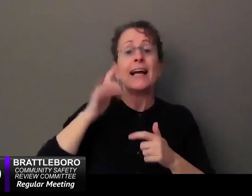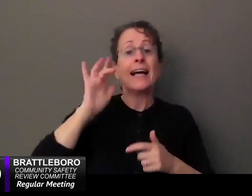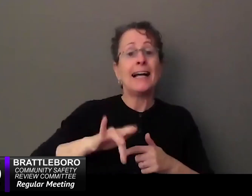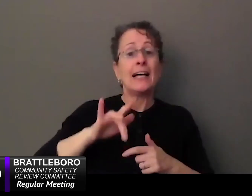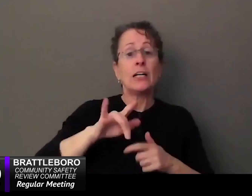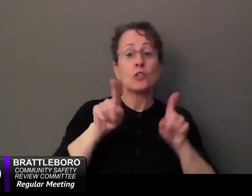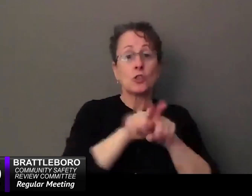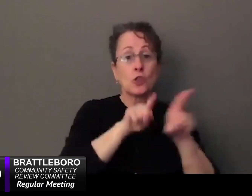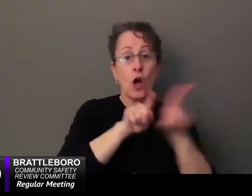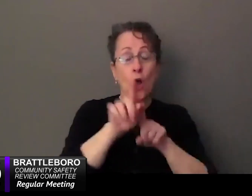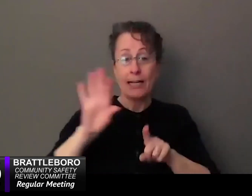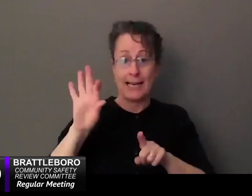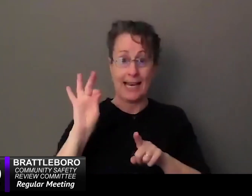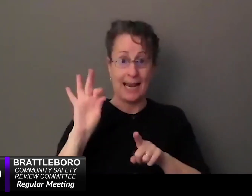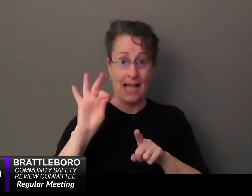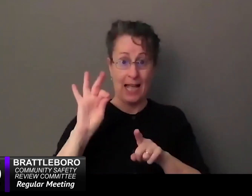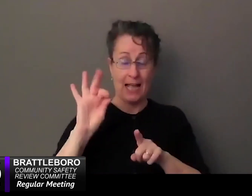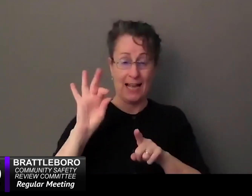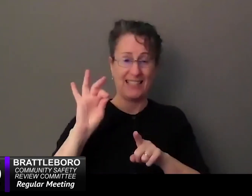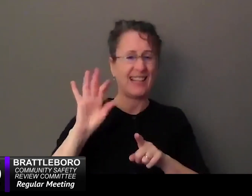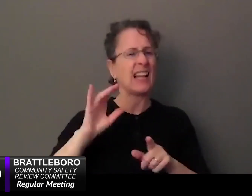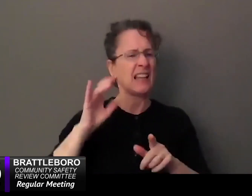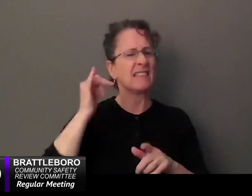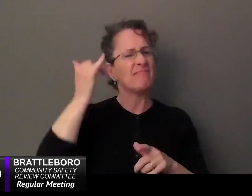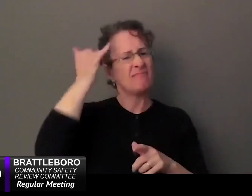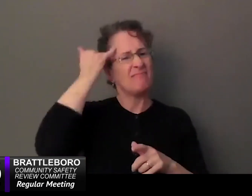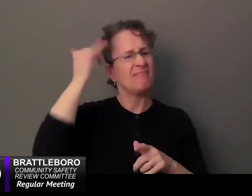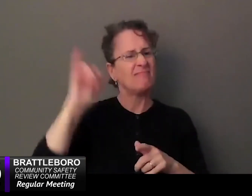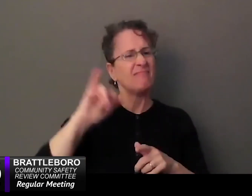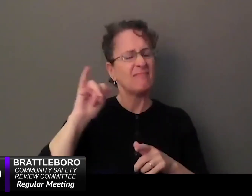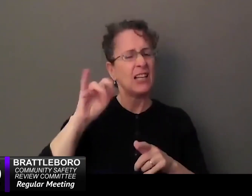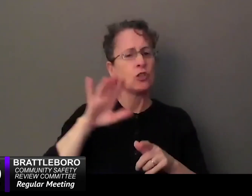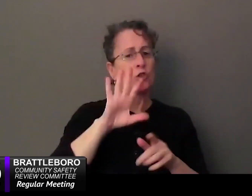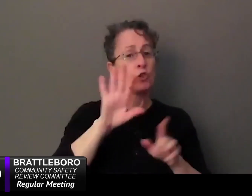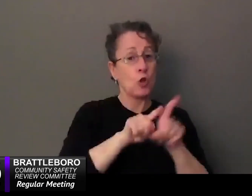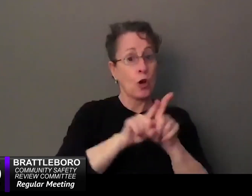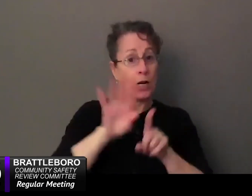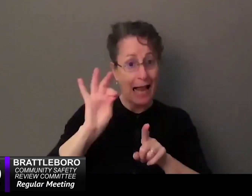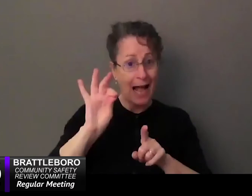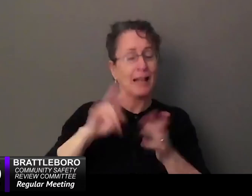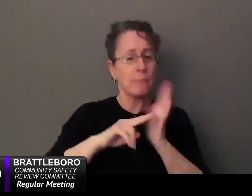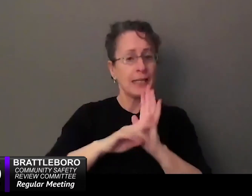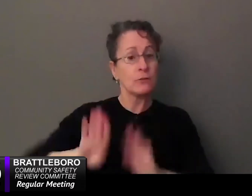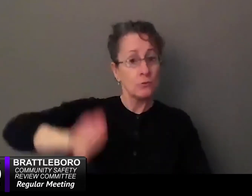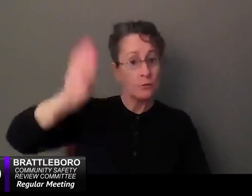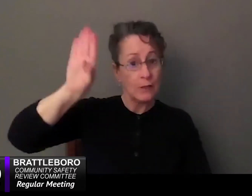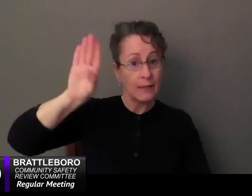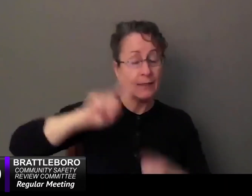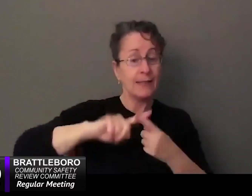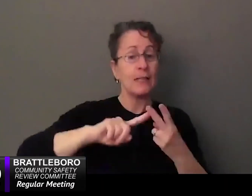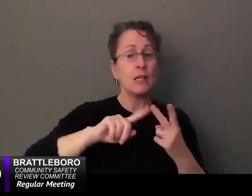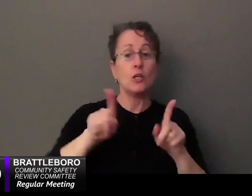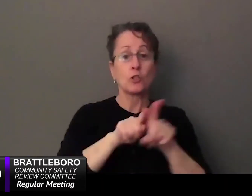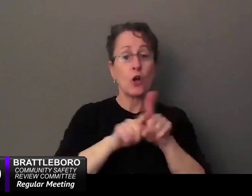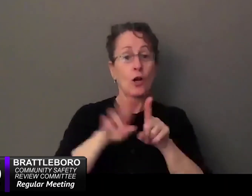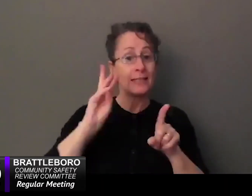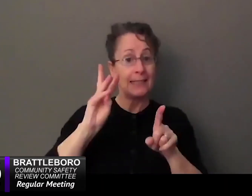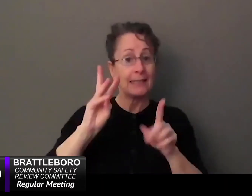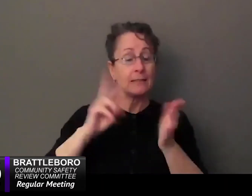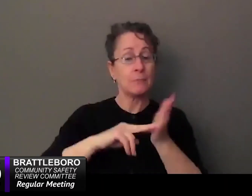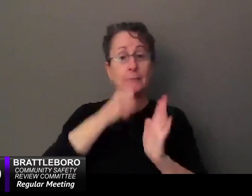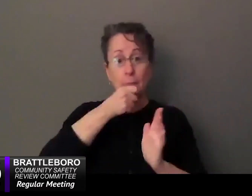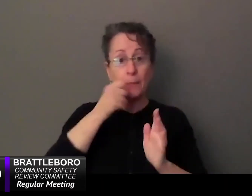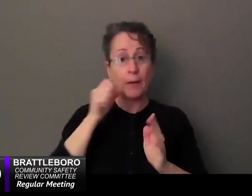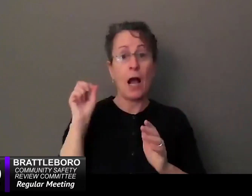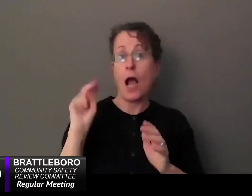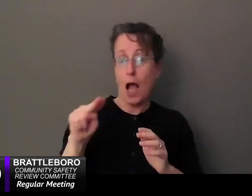the phone can mute and unmute themselves using *6. However, we're going to ask you not to do that yet. We've